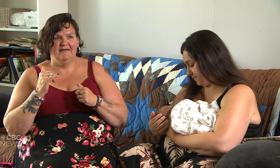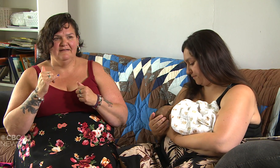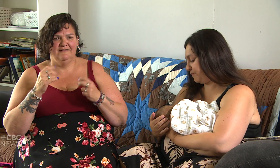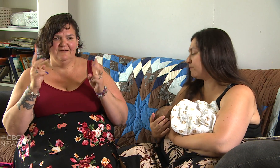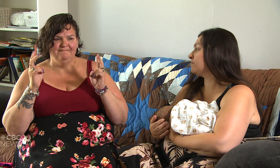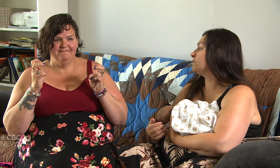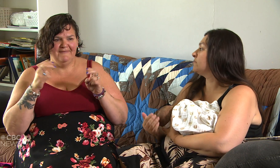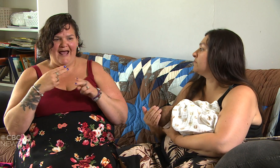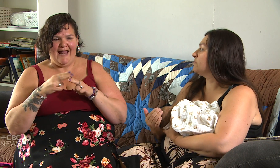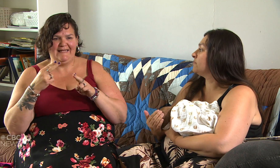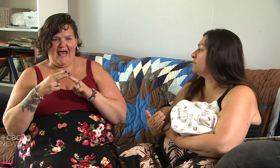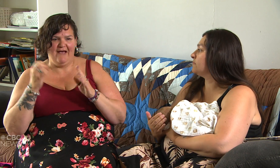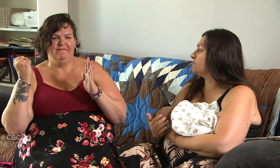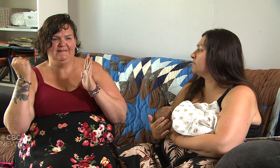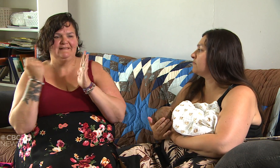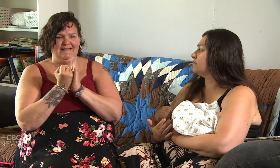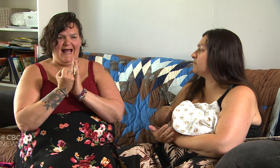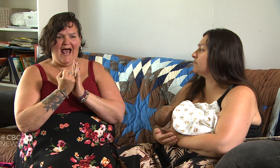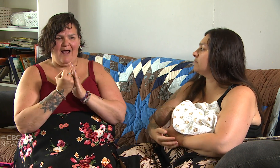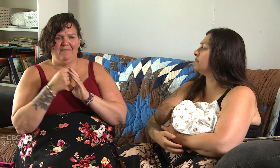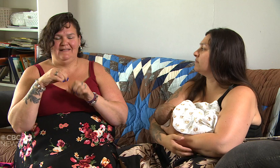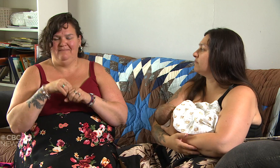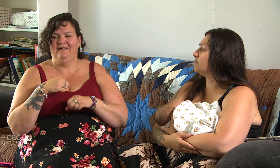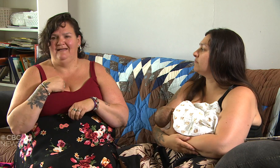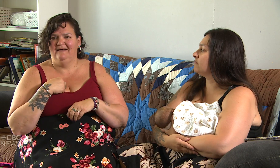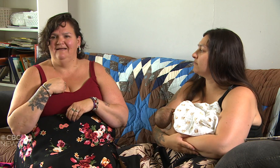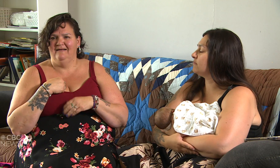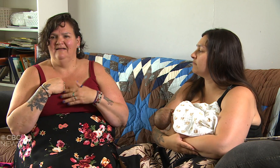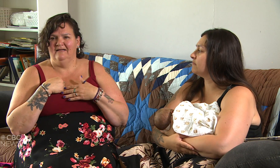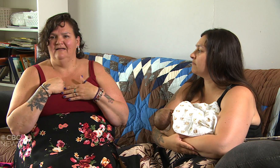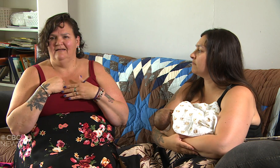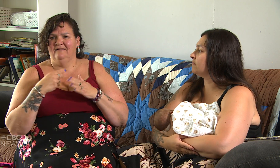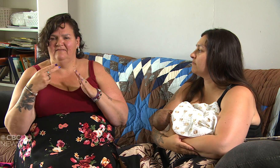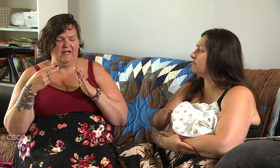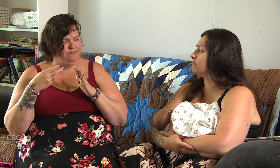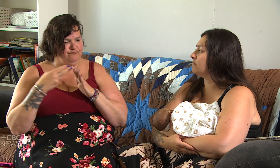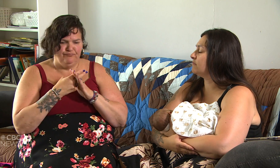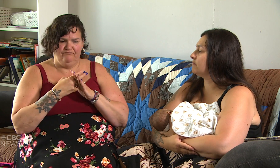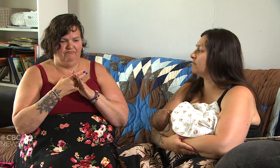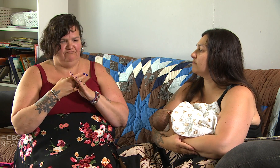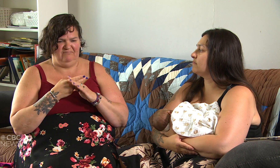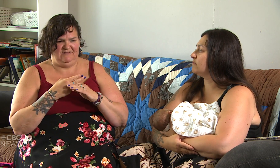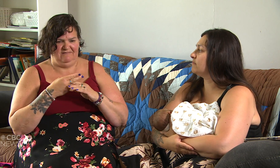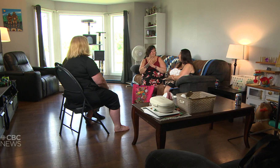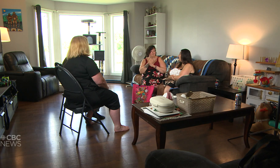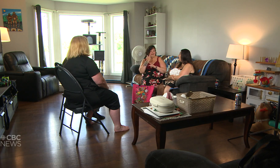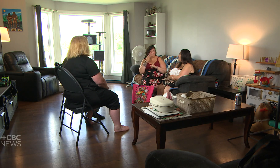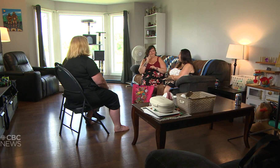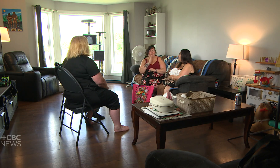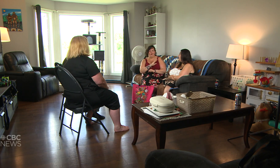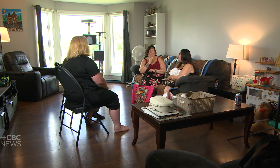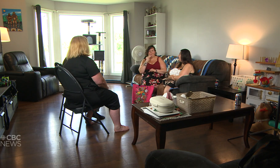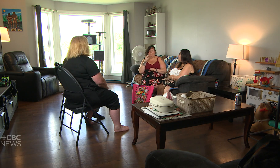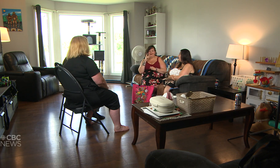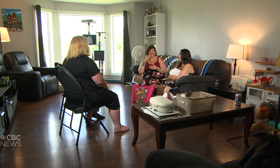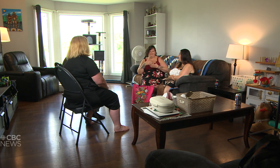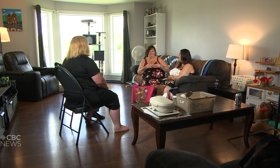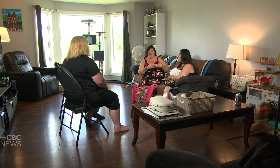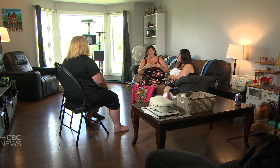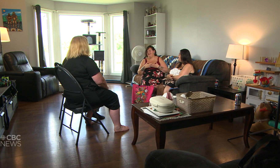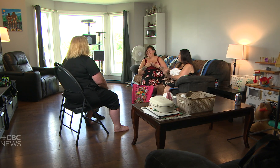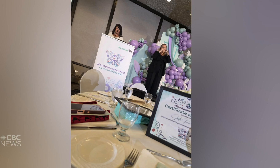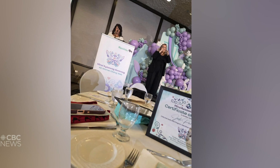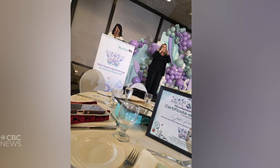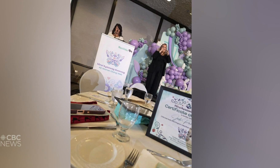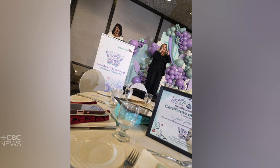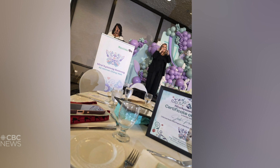made, that was just like a knife right in the back. Osher also says after her